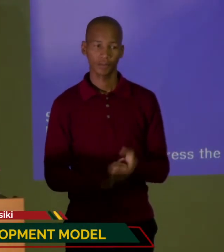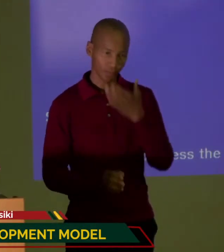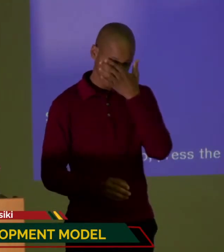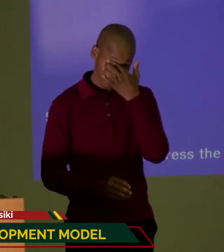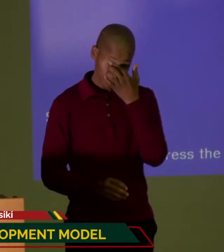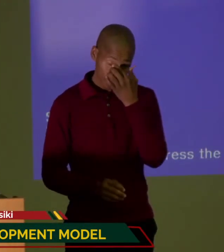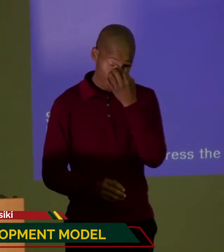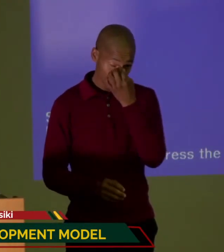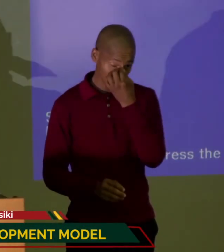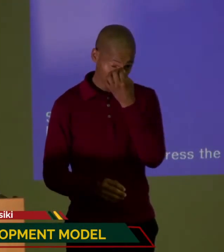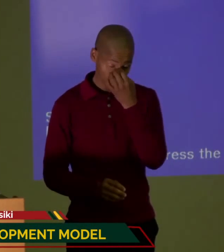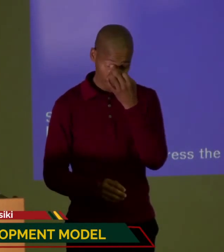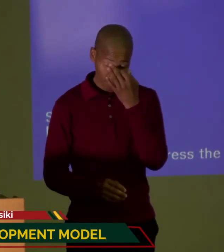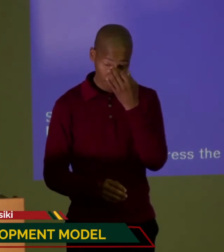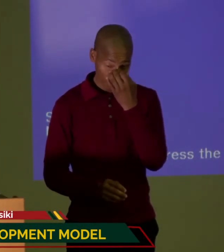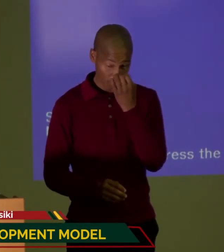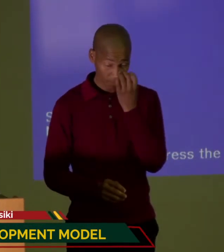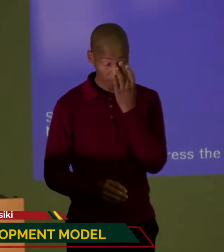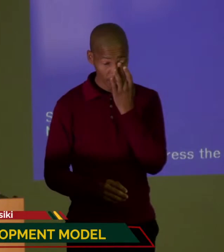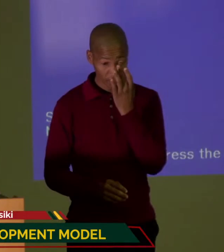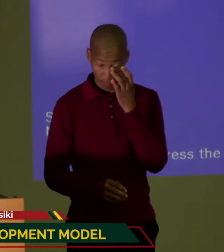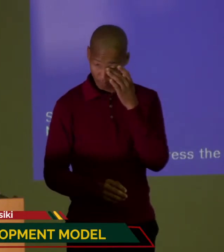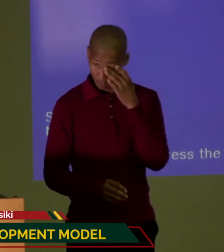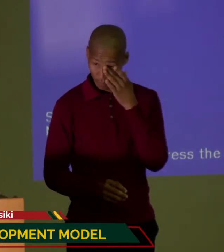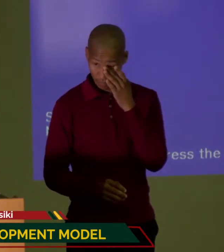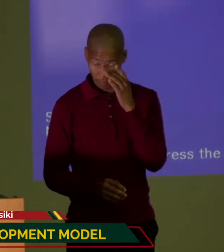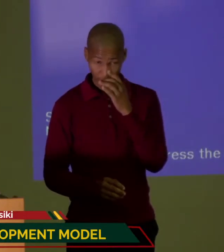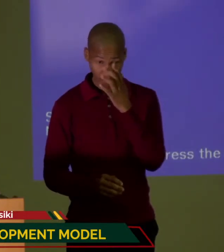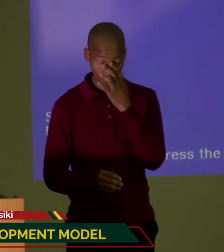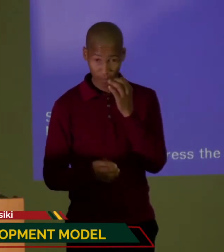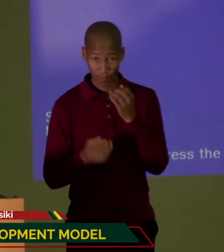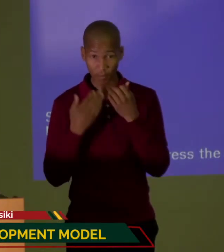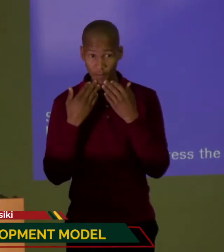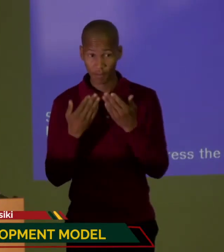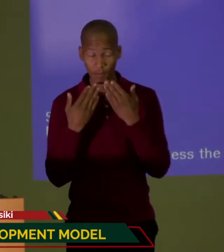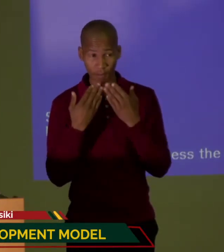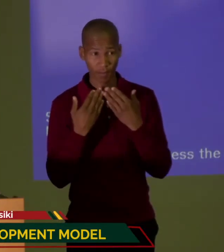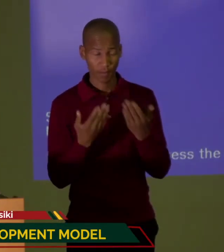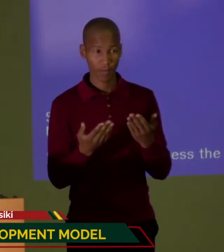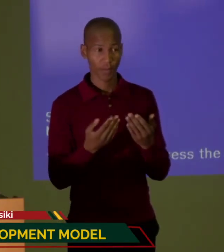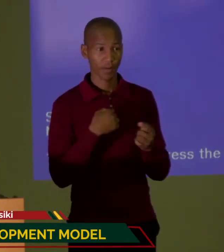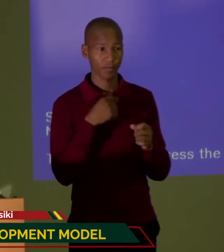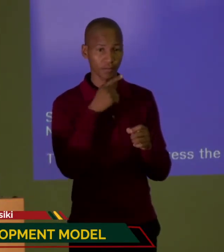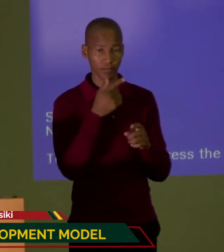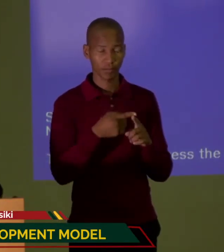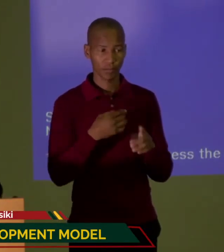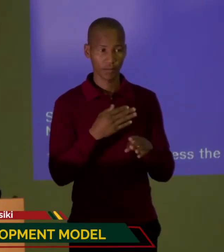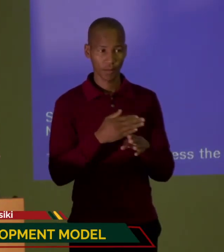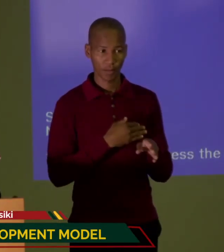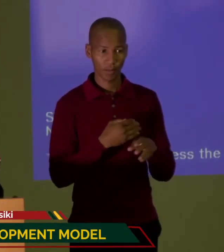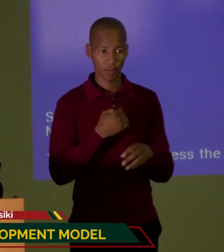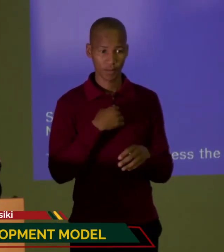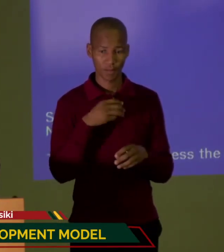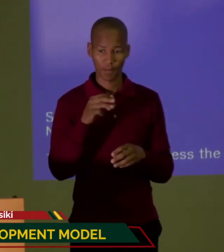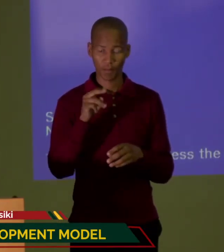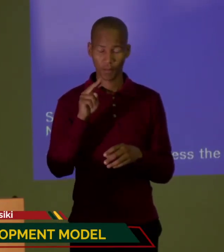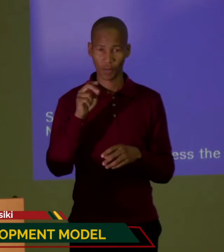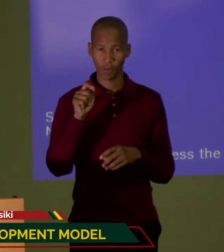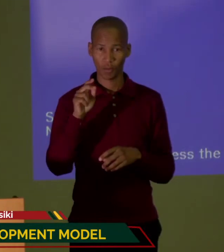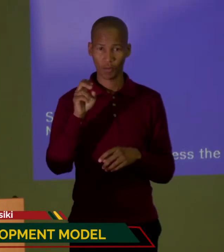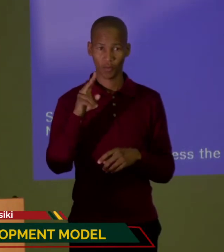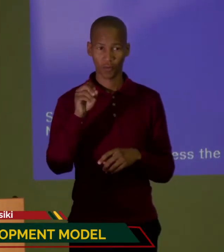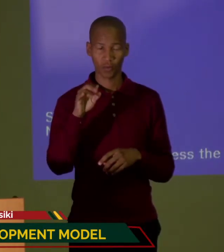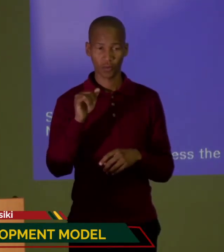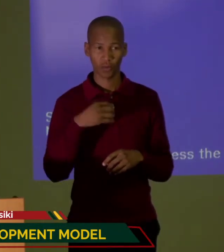thank you. As I was saying, my name is Ntombo Vuyo Nkupane, the MEC for